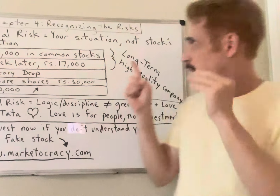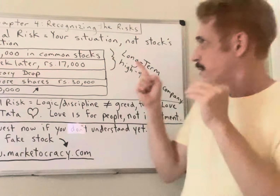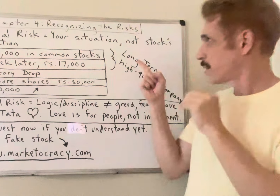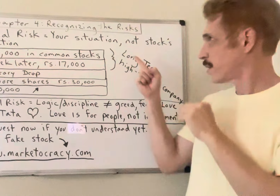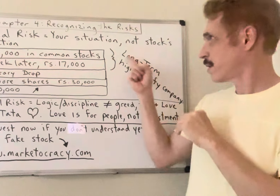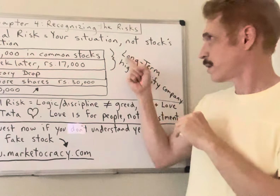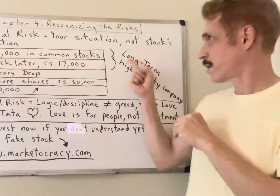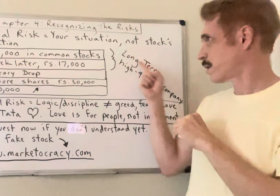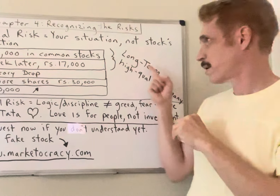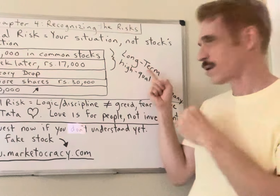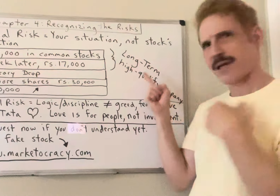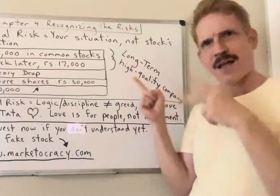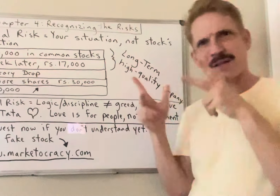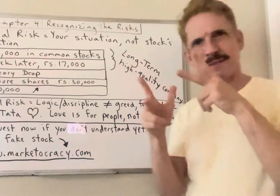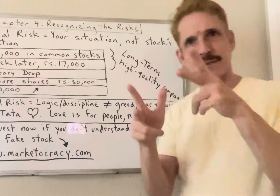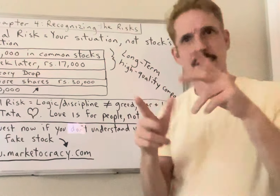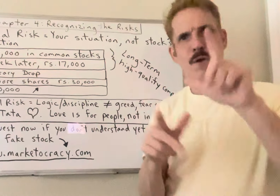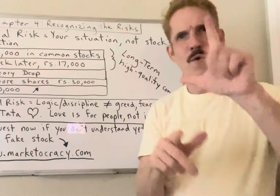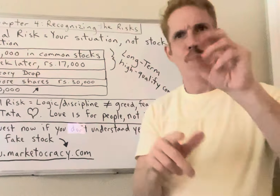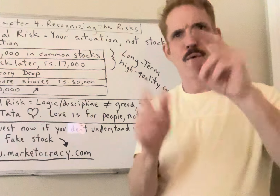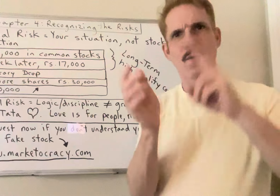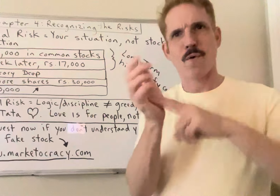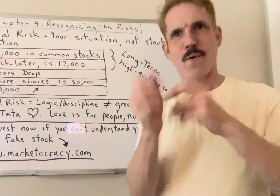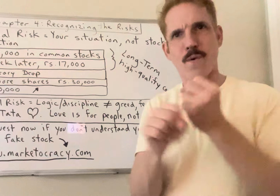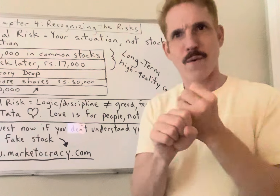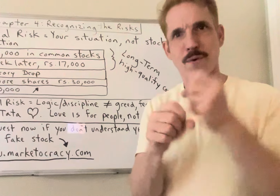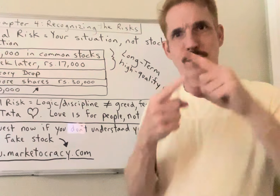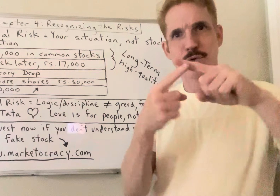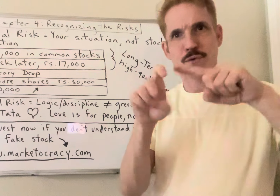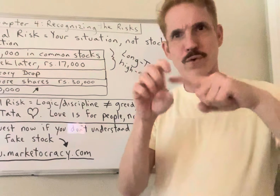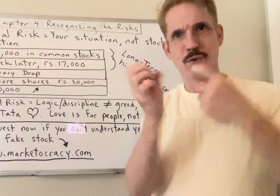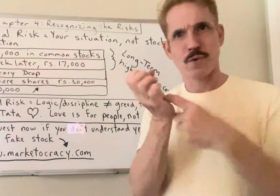is evaluating the code they put inside of it.